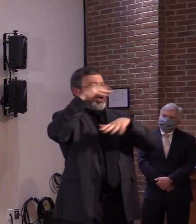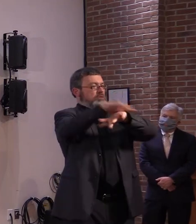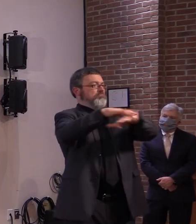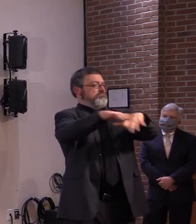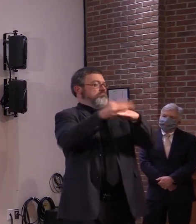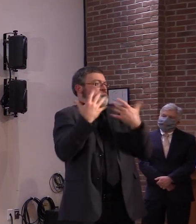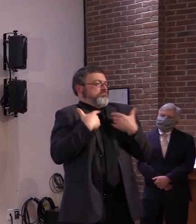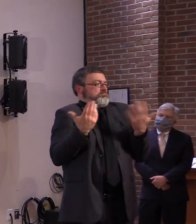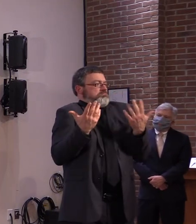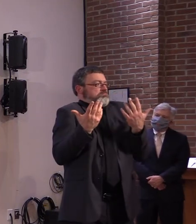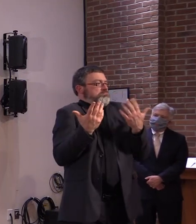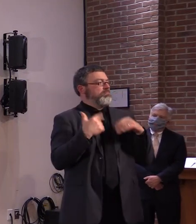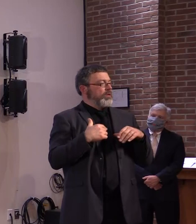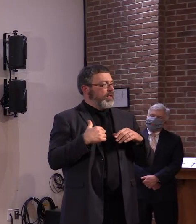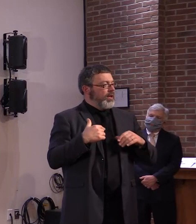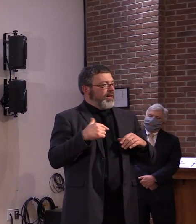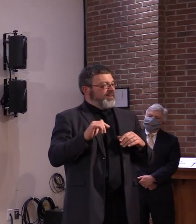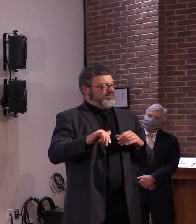of override,